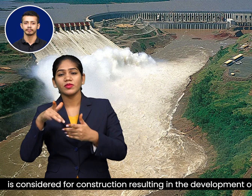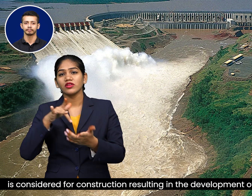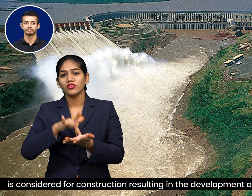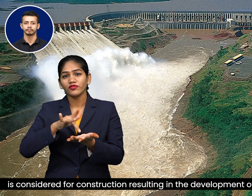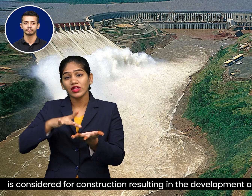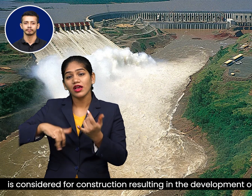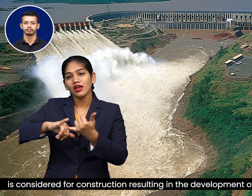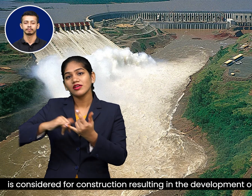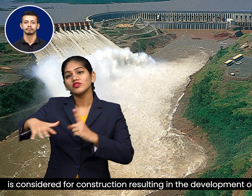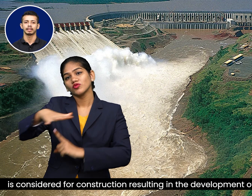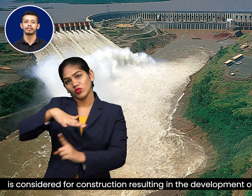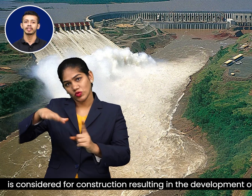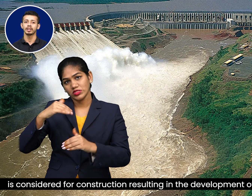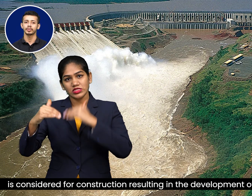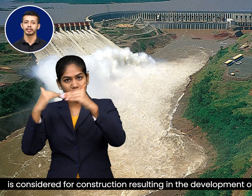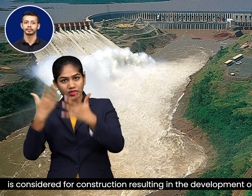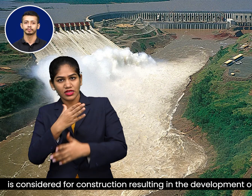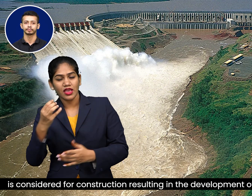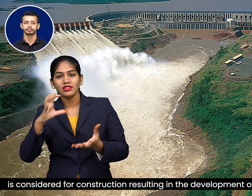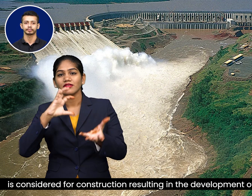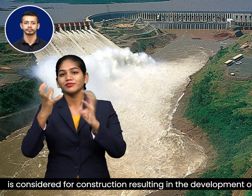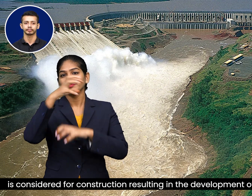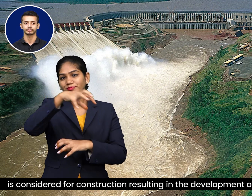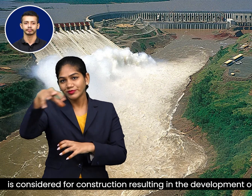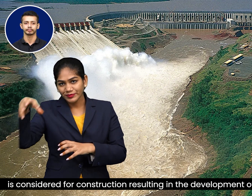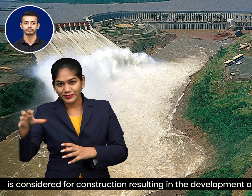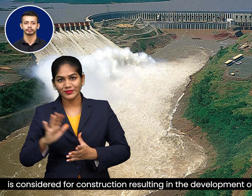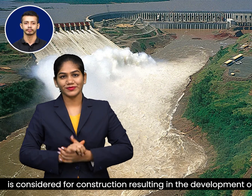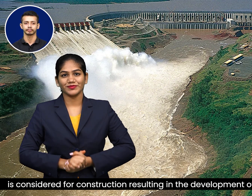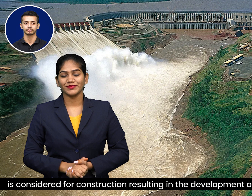society and the country.